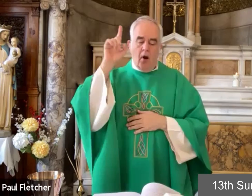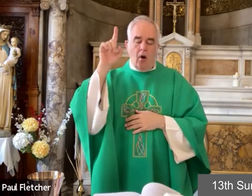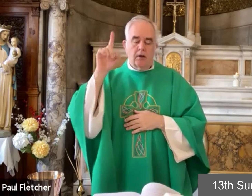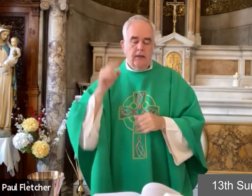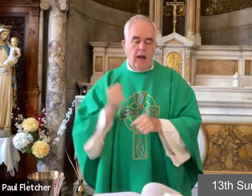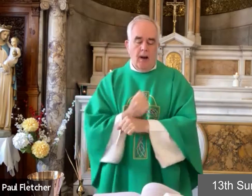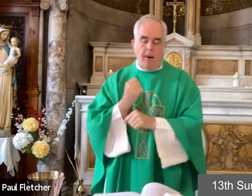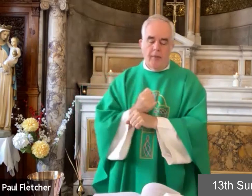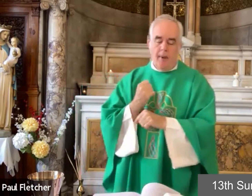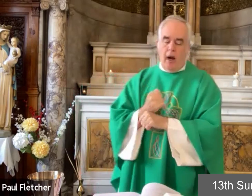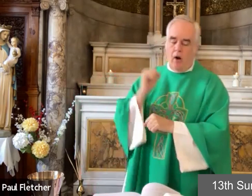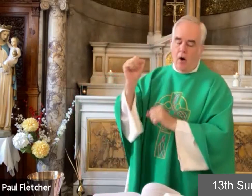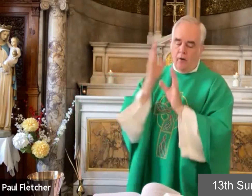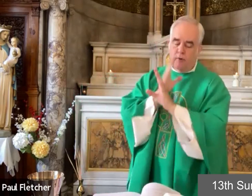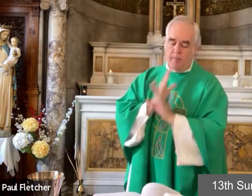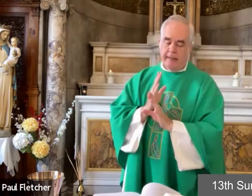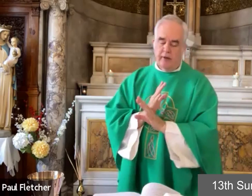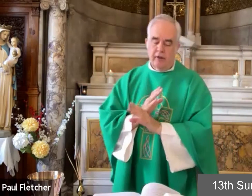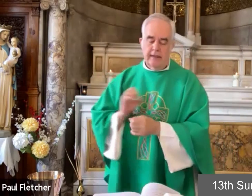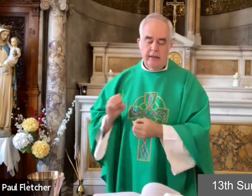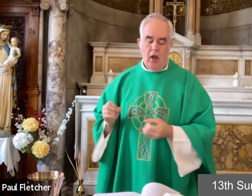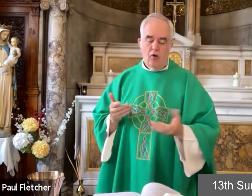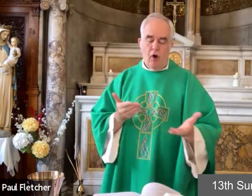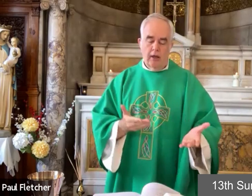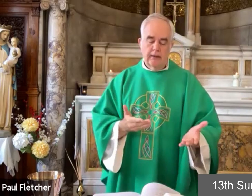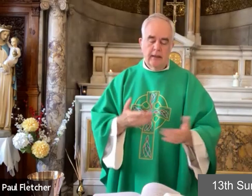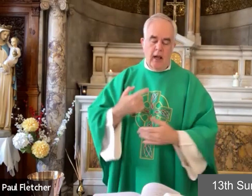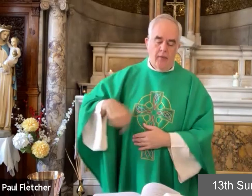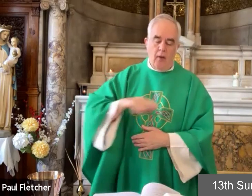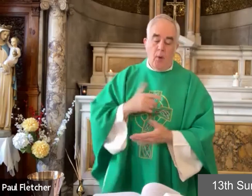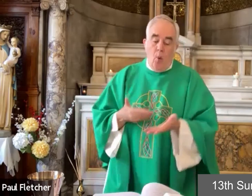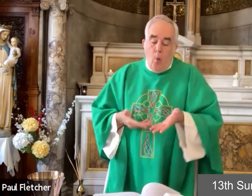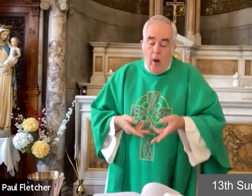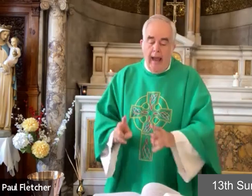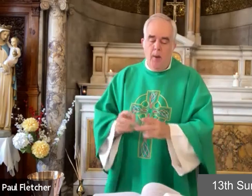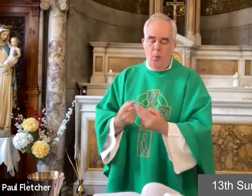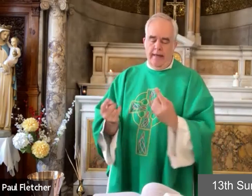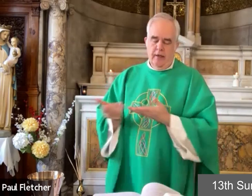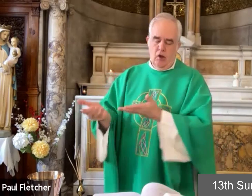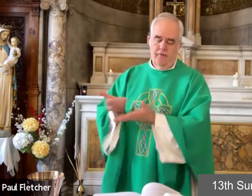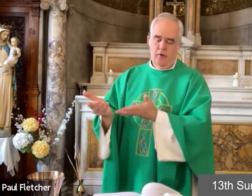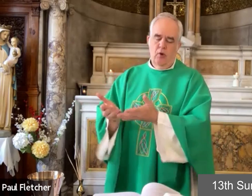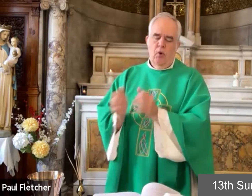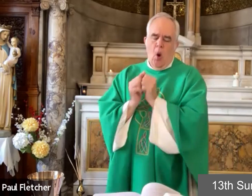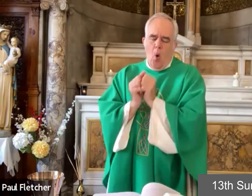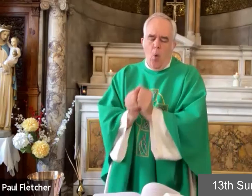God, by the power of your mystery, grant that the way we serve you will